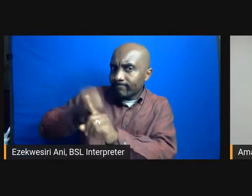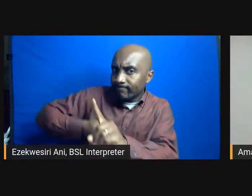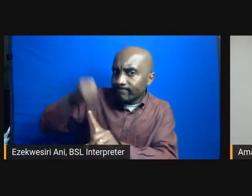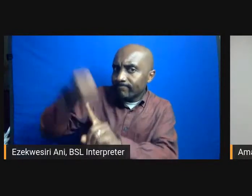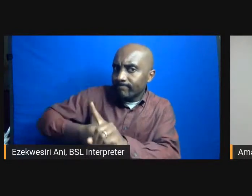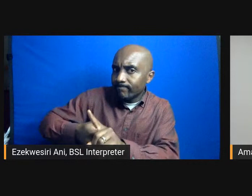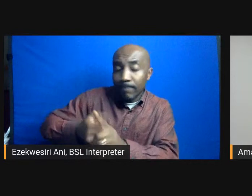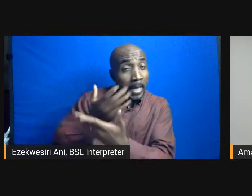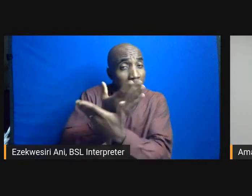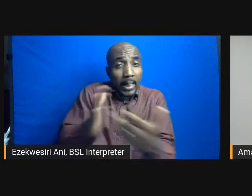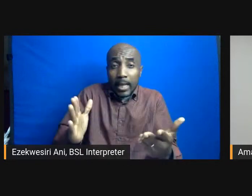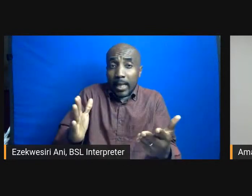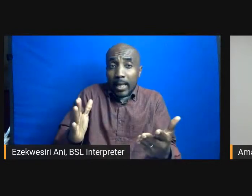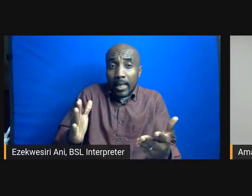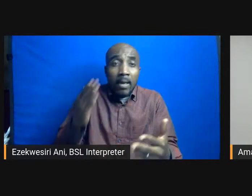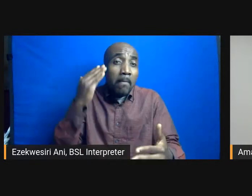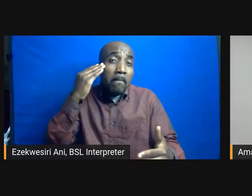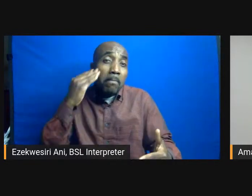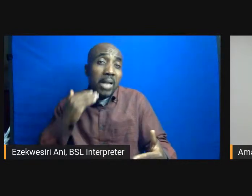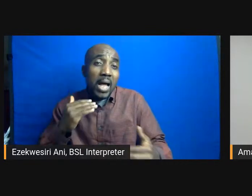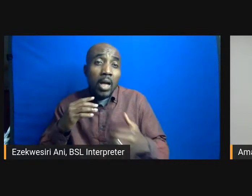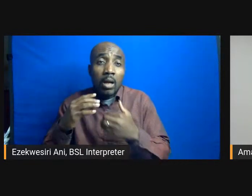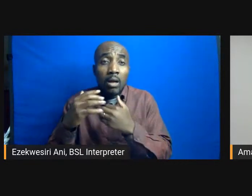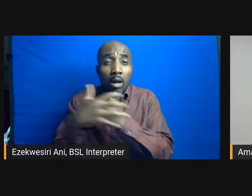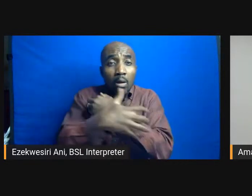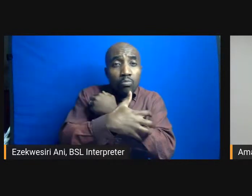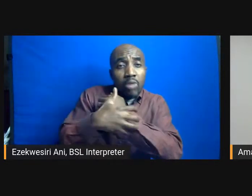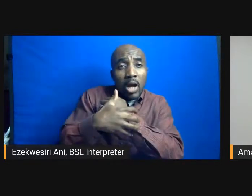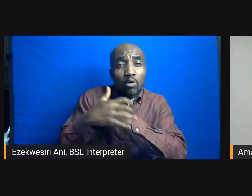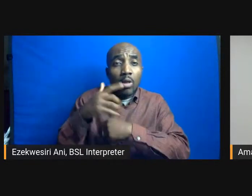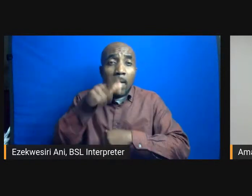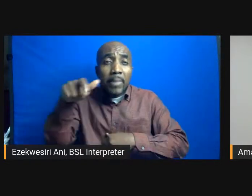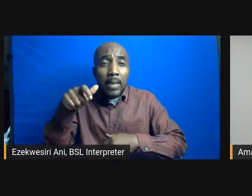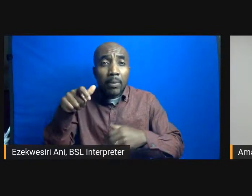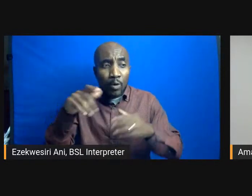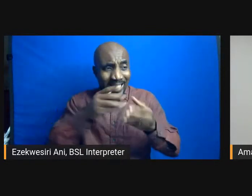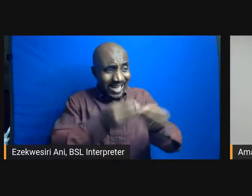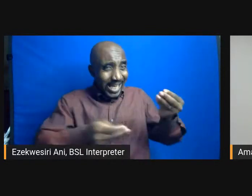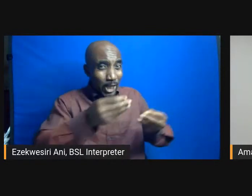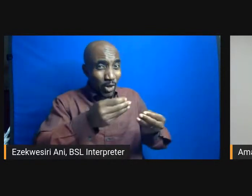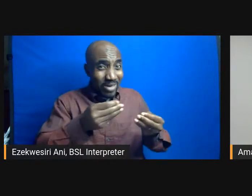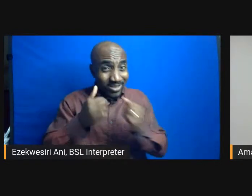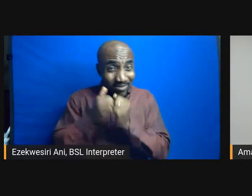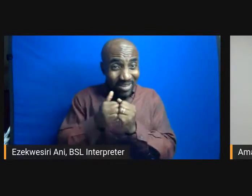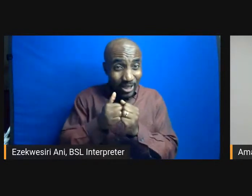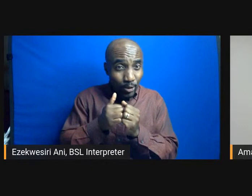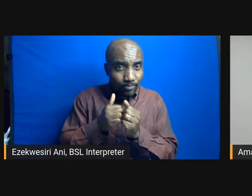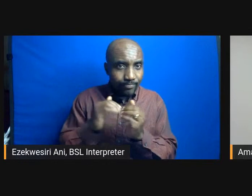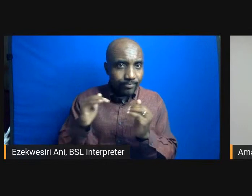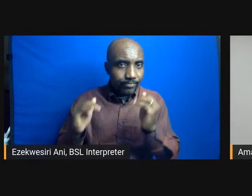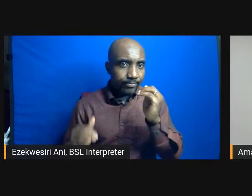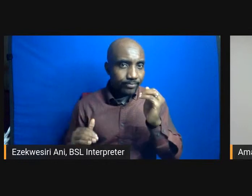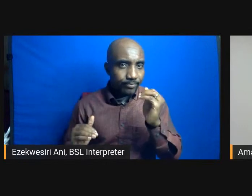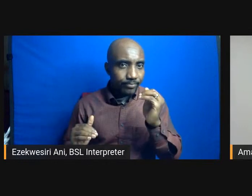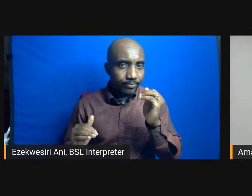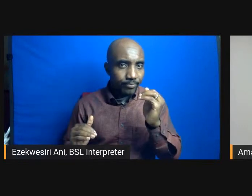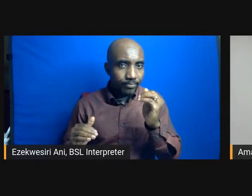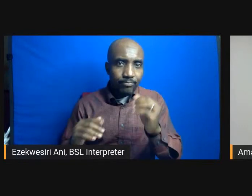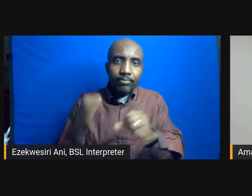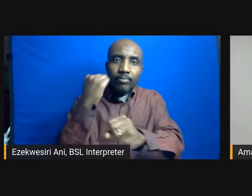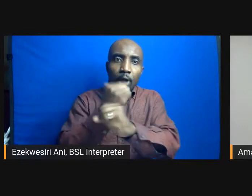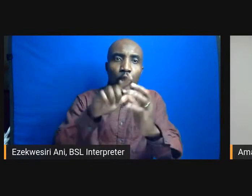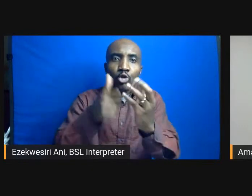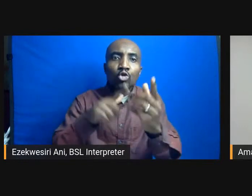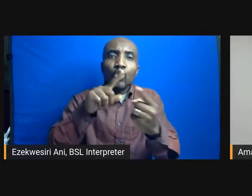value Black and brown people are given in the bigger scheme of economics. The death of George Floyd in